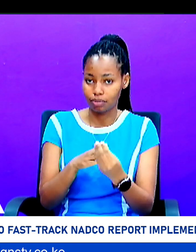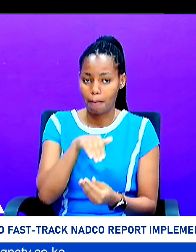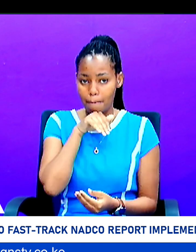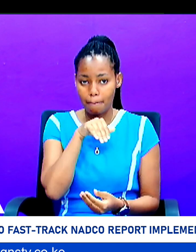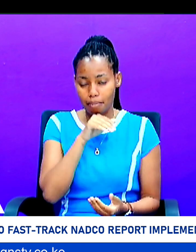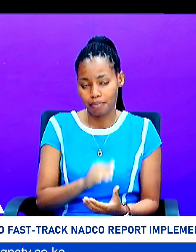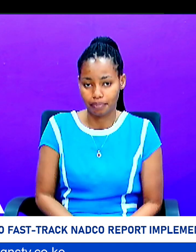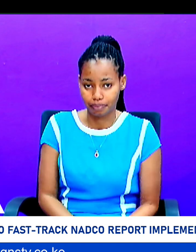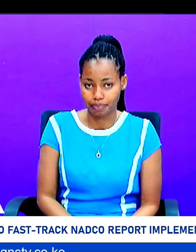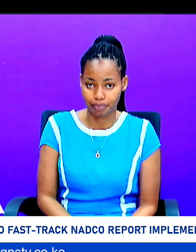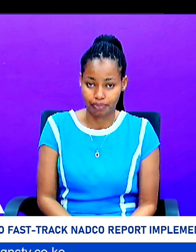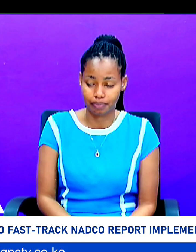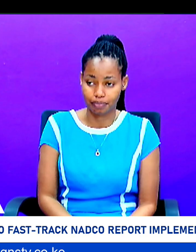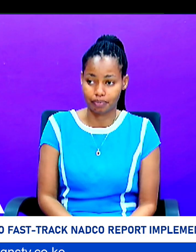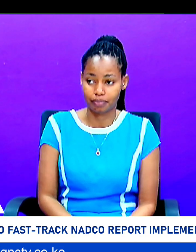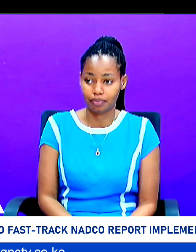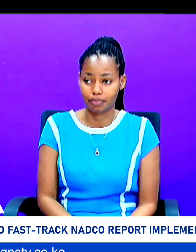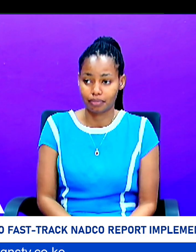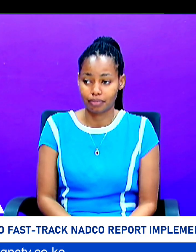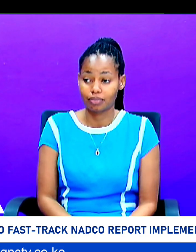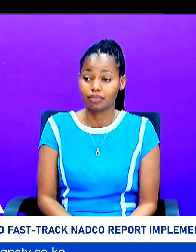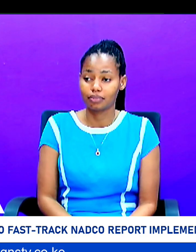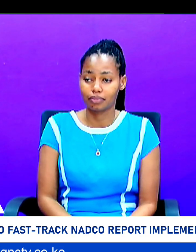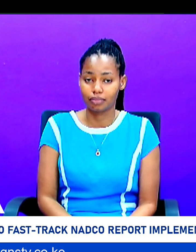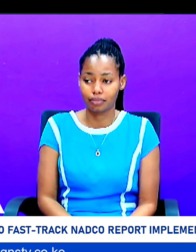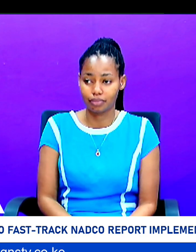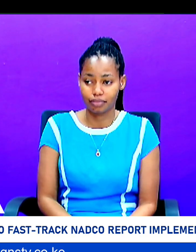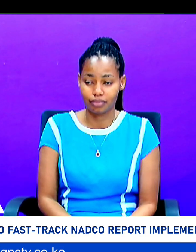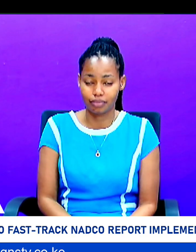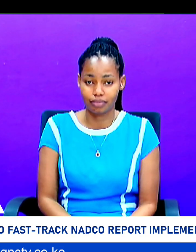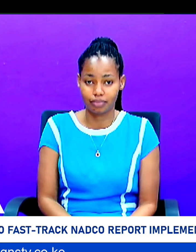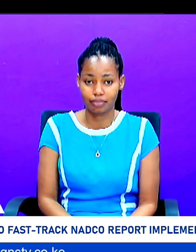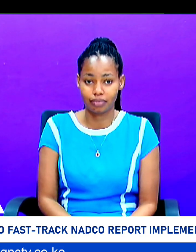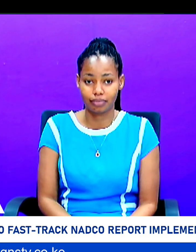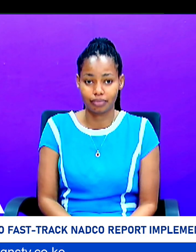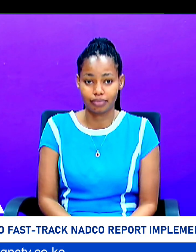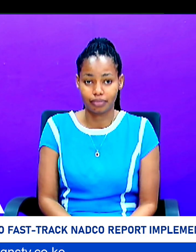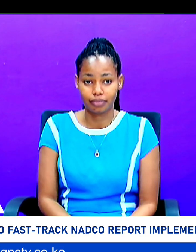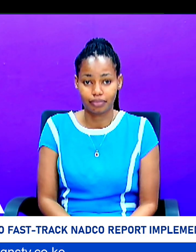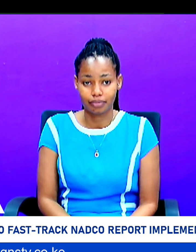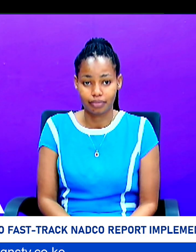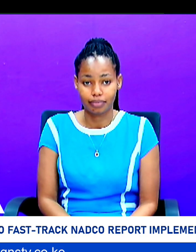made during a meeting attended by President William Ruto, his deputy Kithure Kindiki,